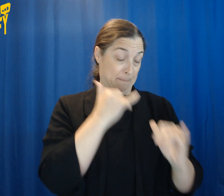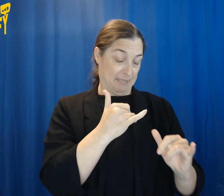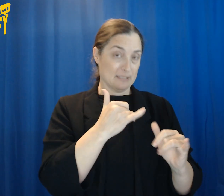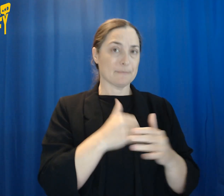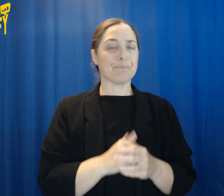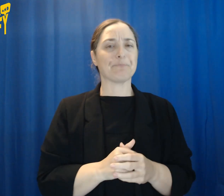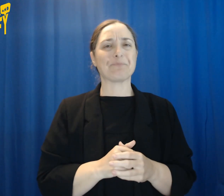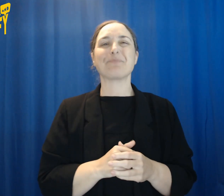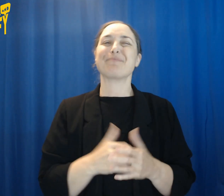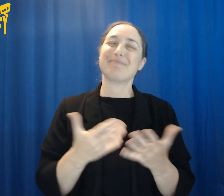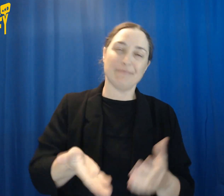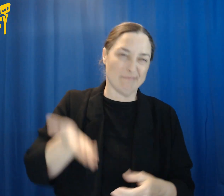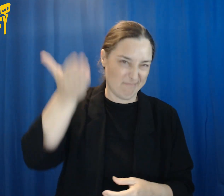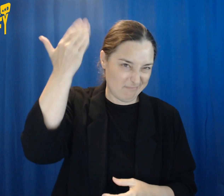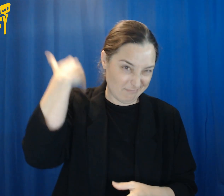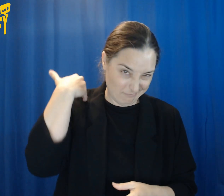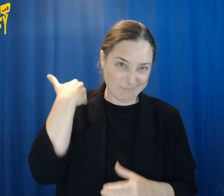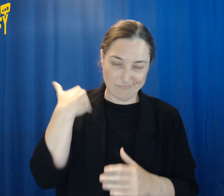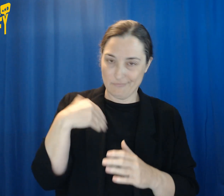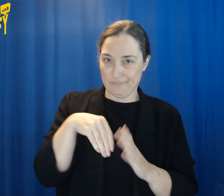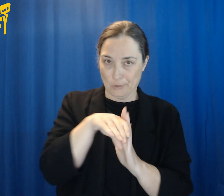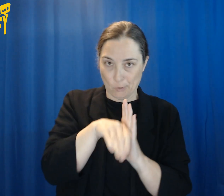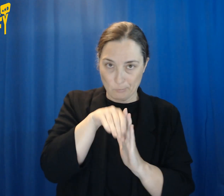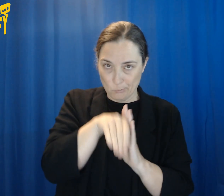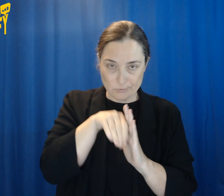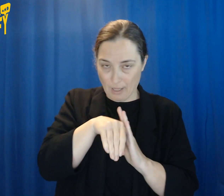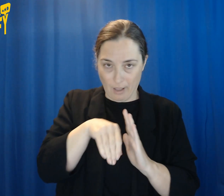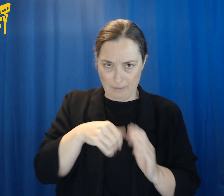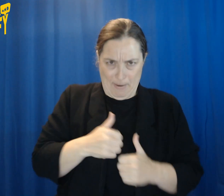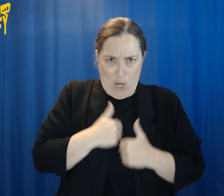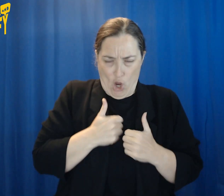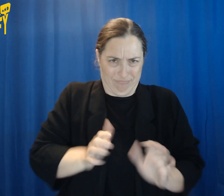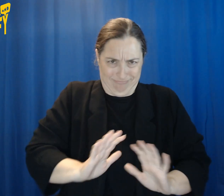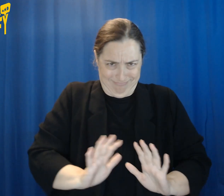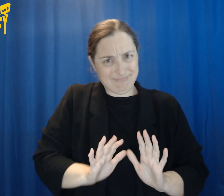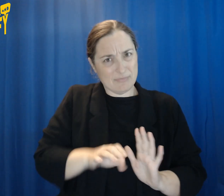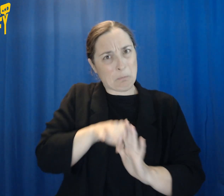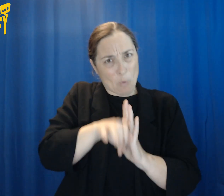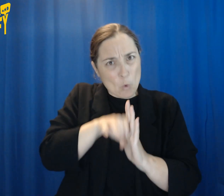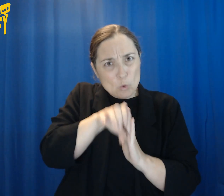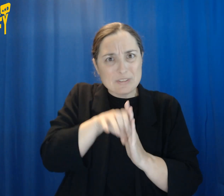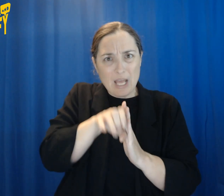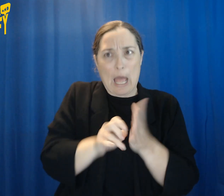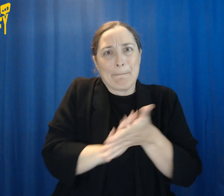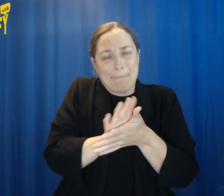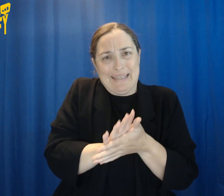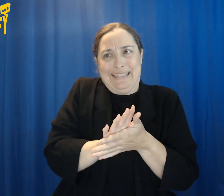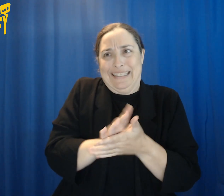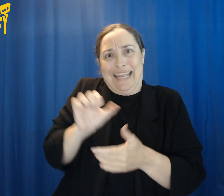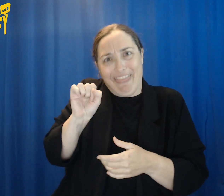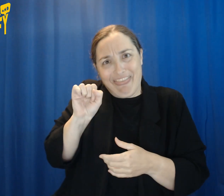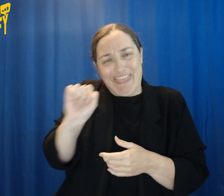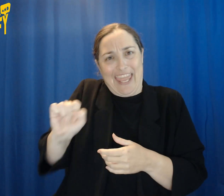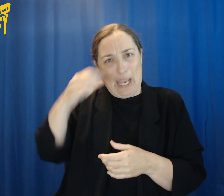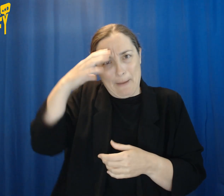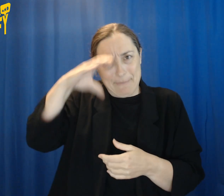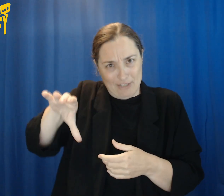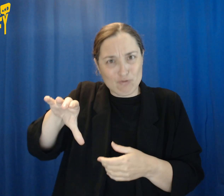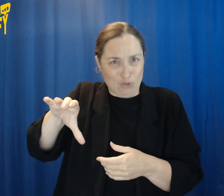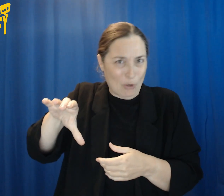this is like back in the day when every child did not have an iPad, if I was doing an assignment, I was doing it on the computer in my aunt and uncle's bedroom, so they